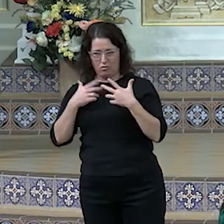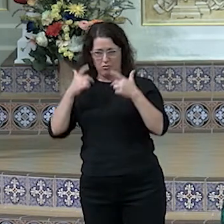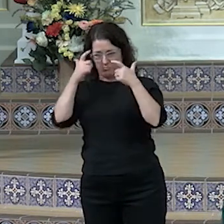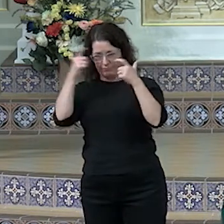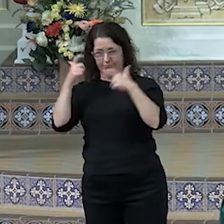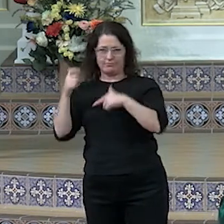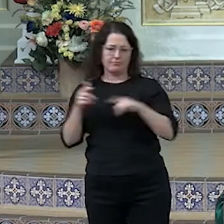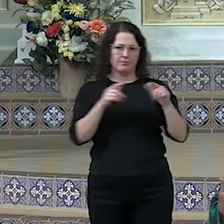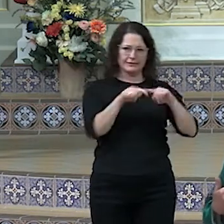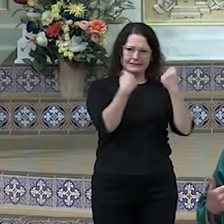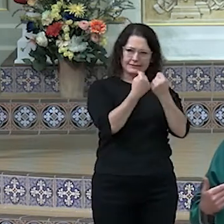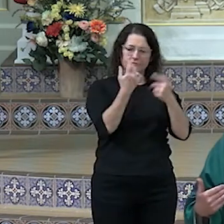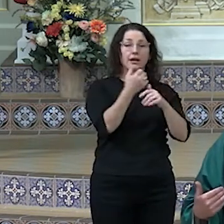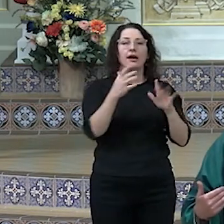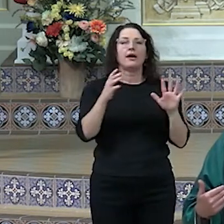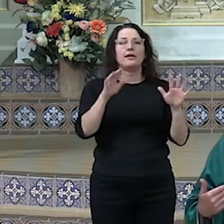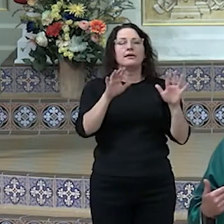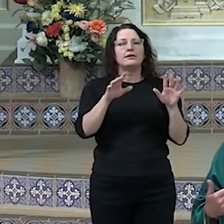I recognize as a priest,